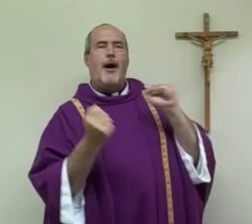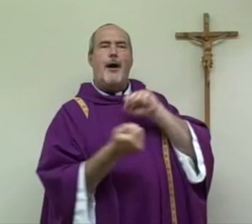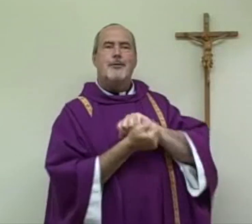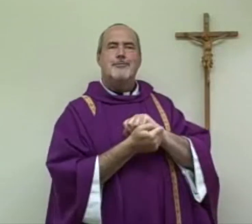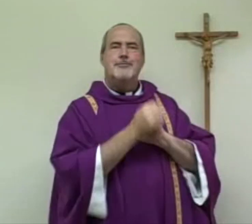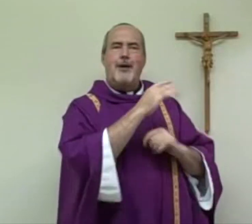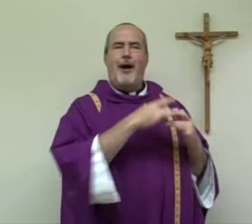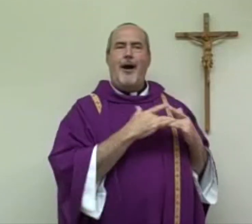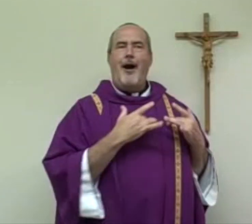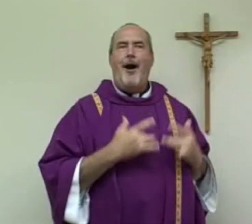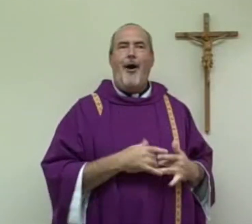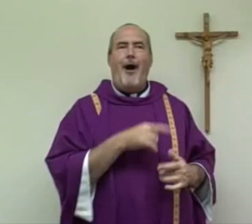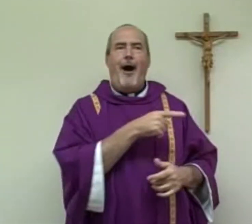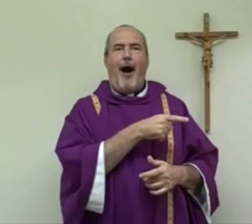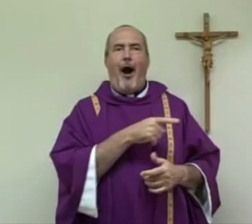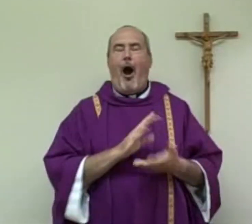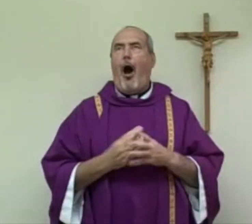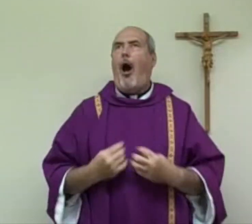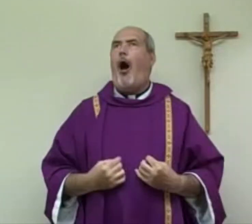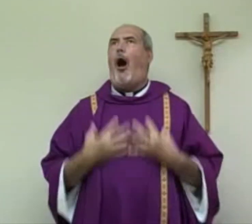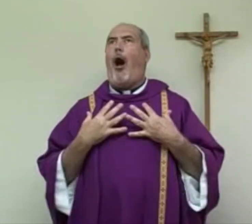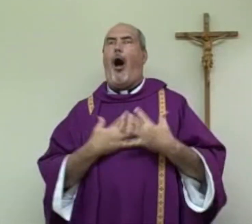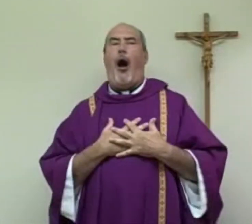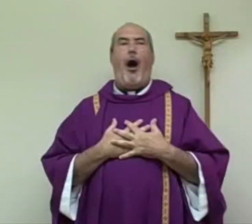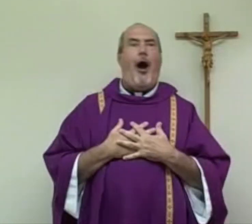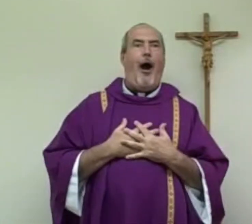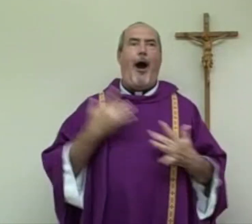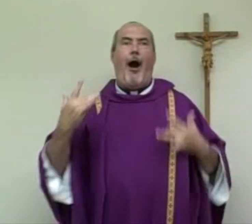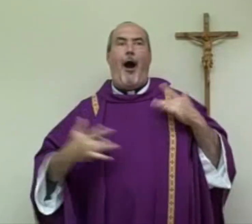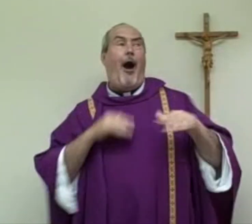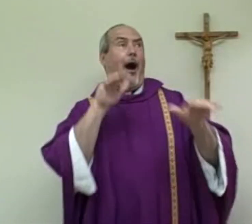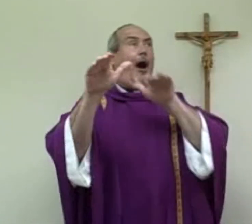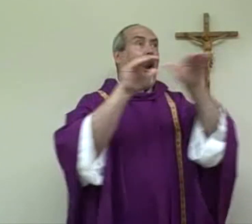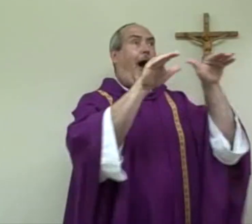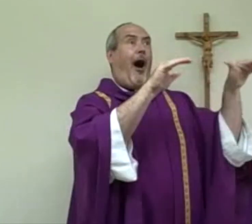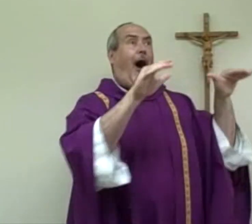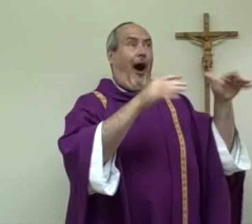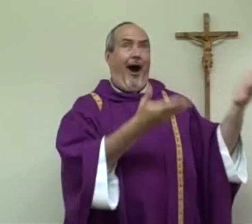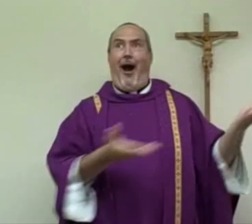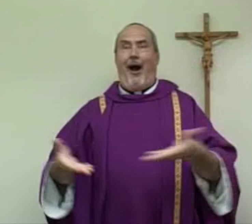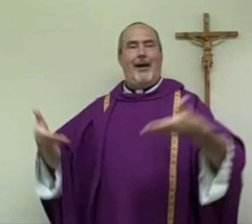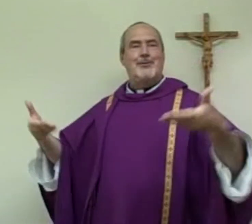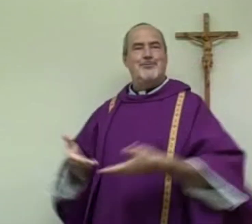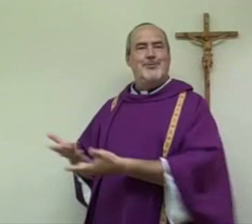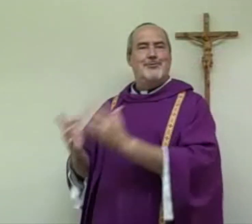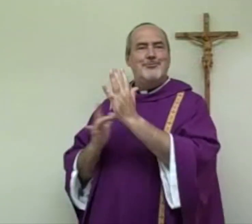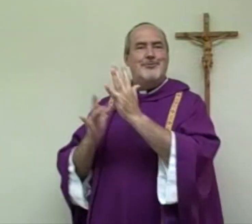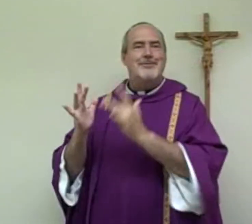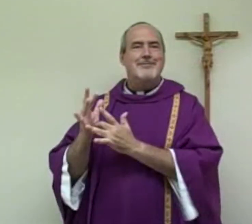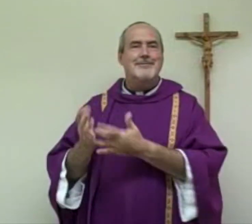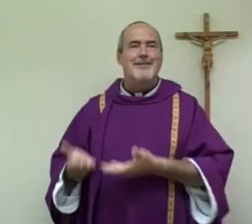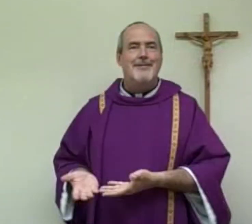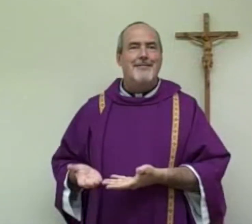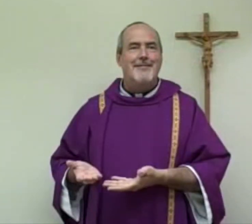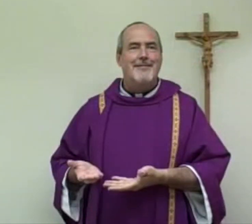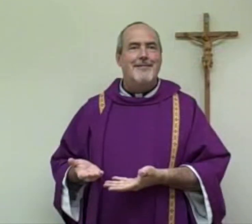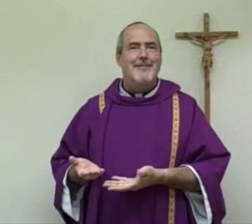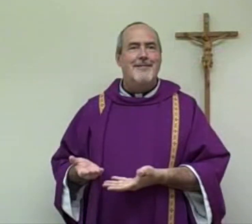with Jesus, and he changed her heart, and she became filled with his love and inspiration, and